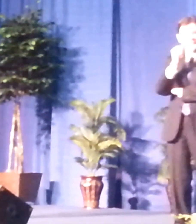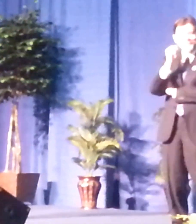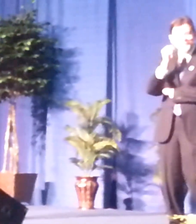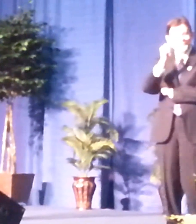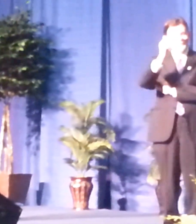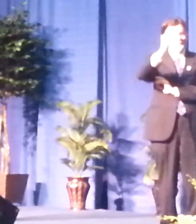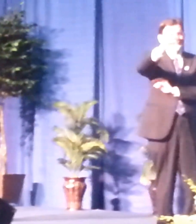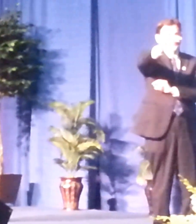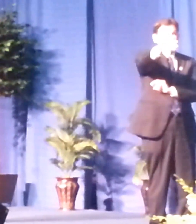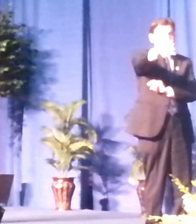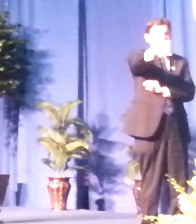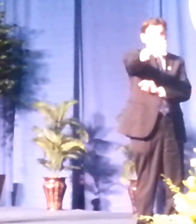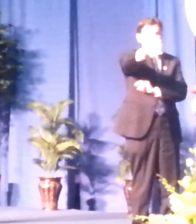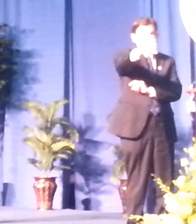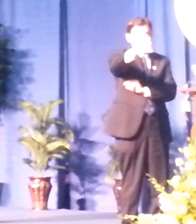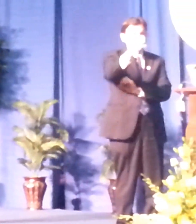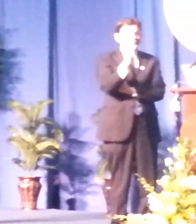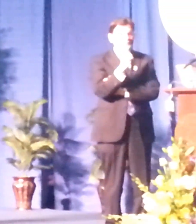cool. Do